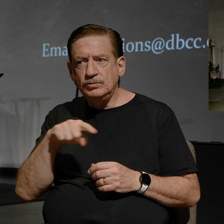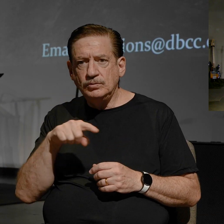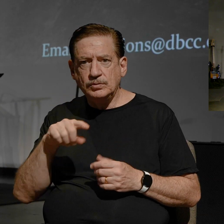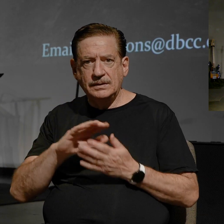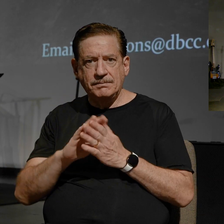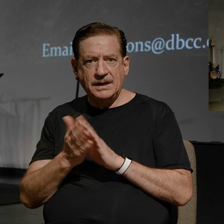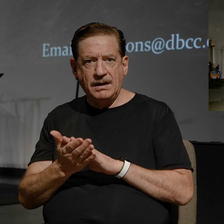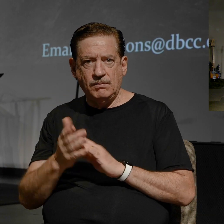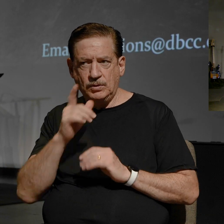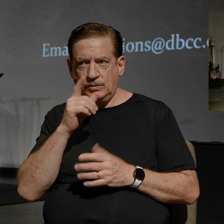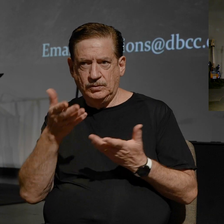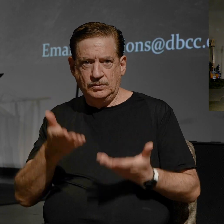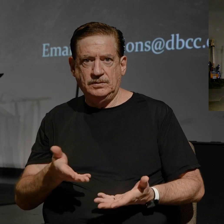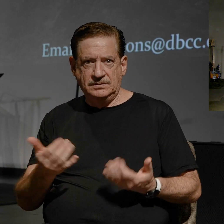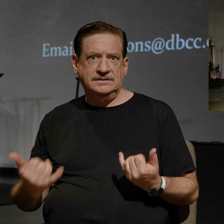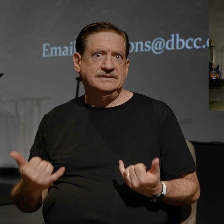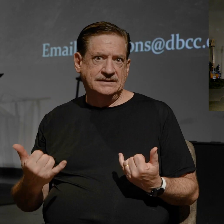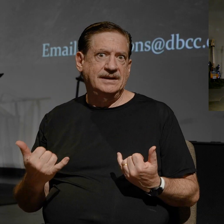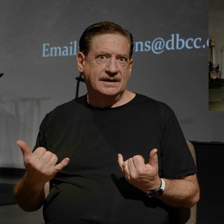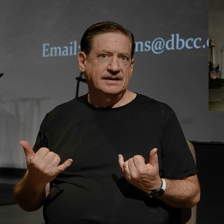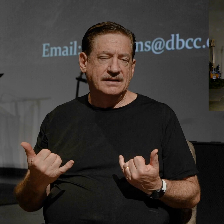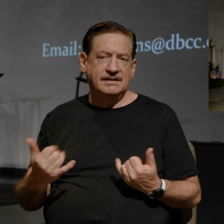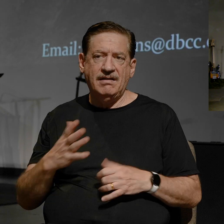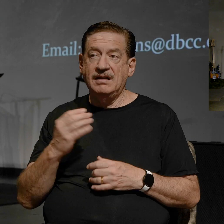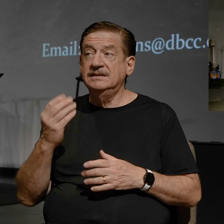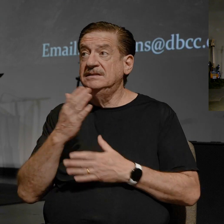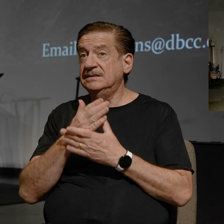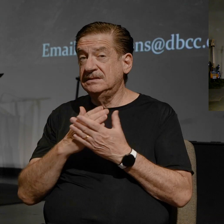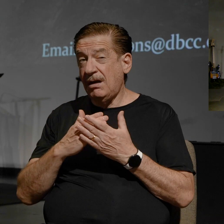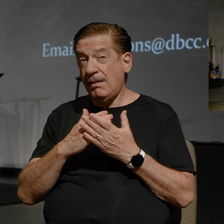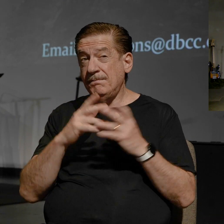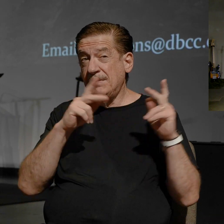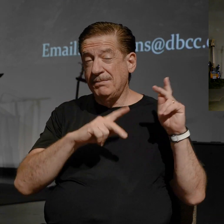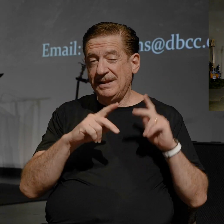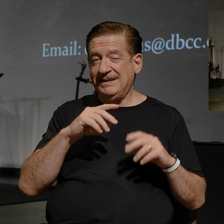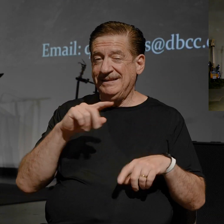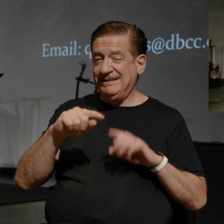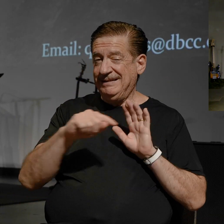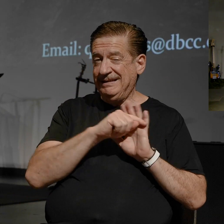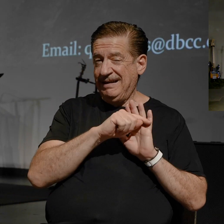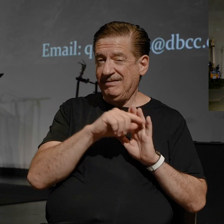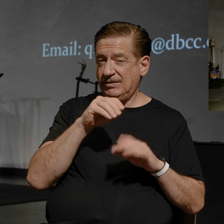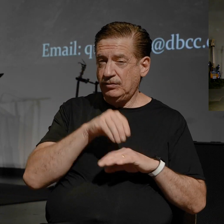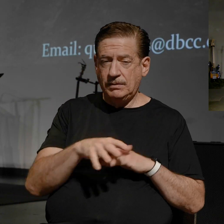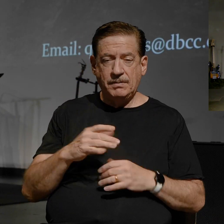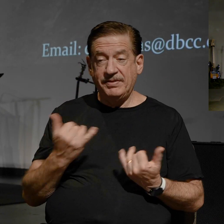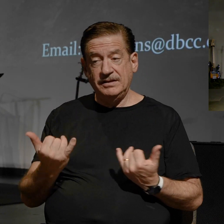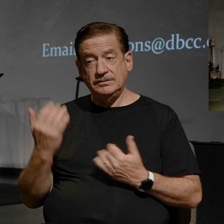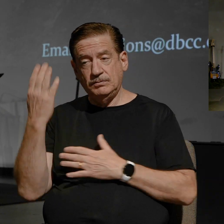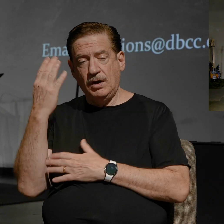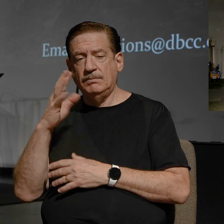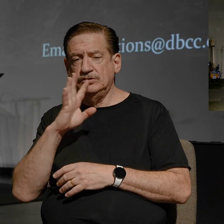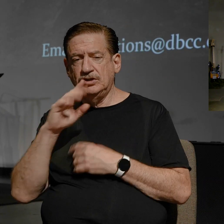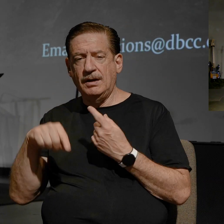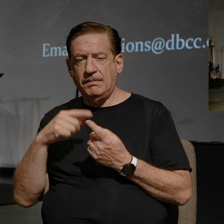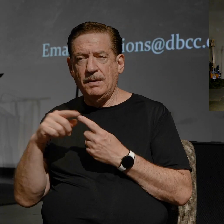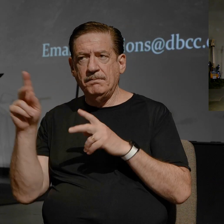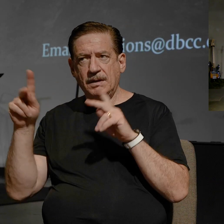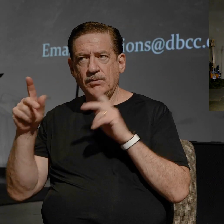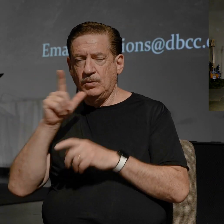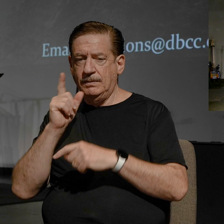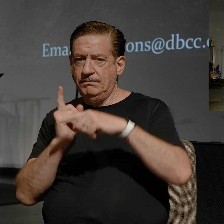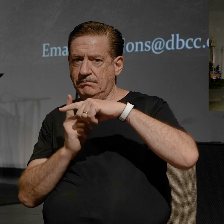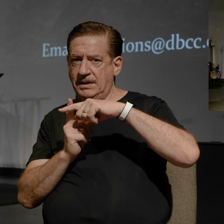unfortunately, sometimes those who influence us are a negative influence. I want us to think this morning about those who have been a positive